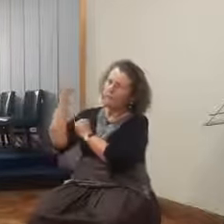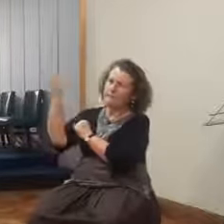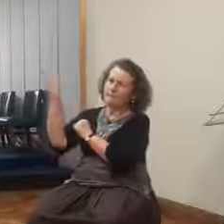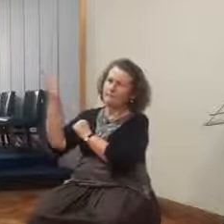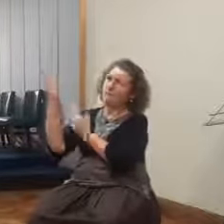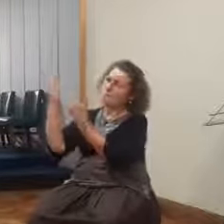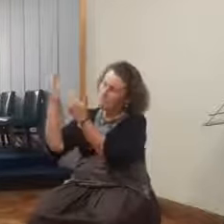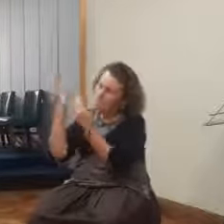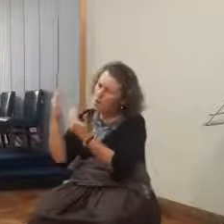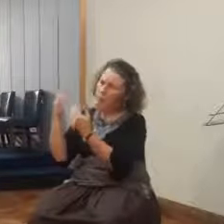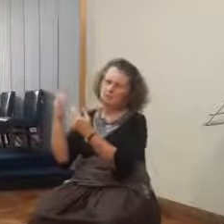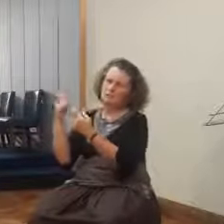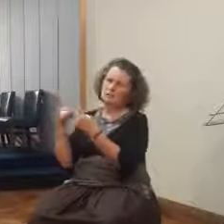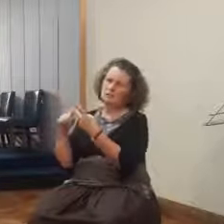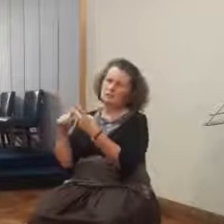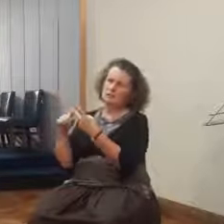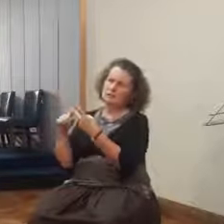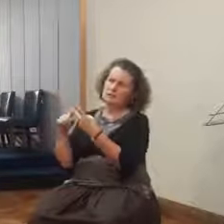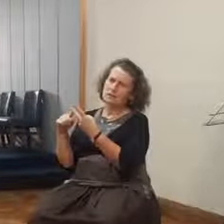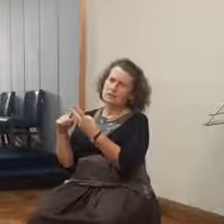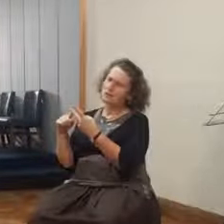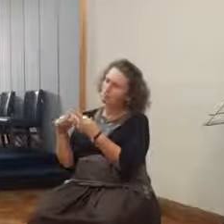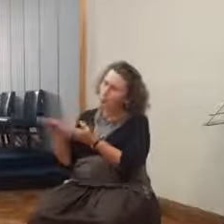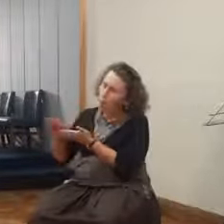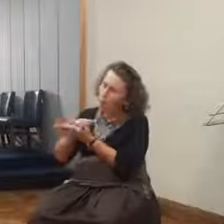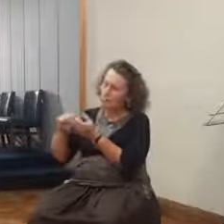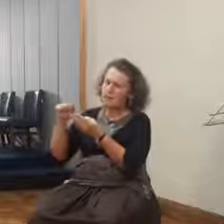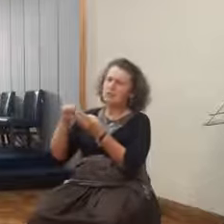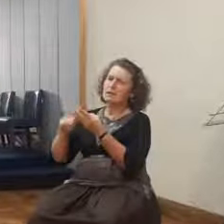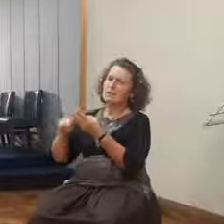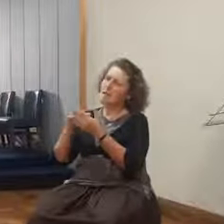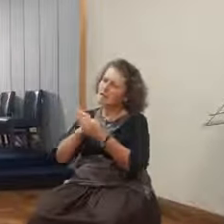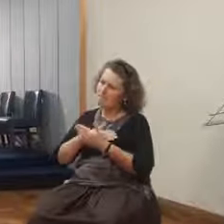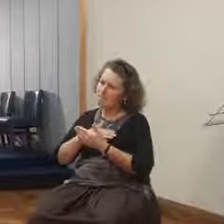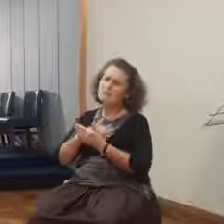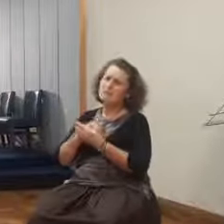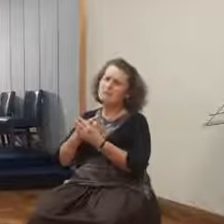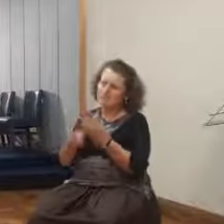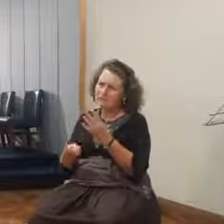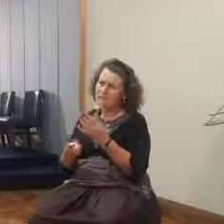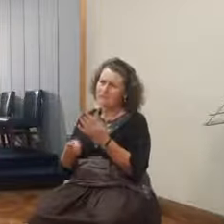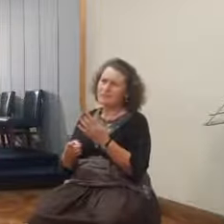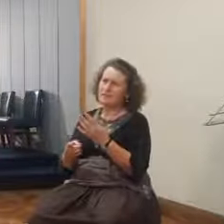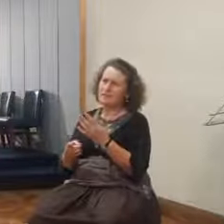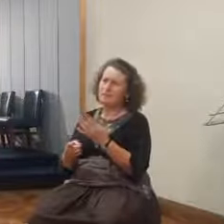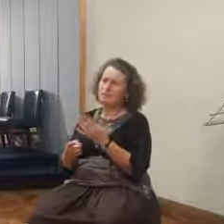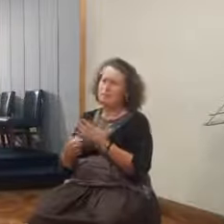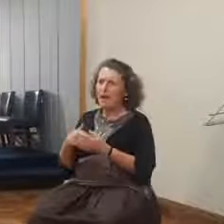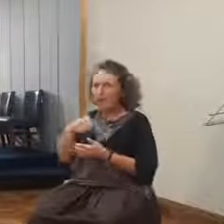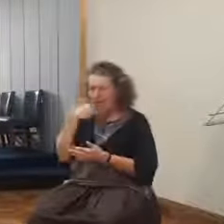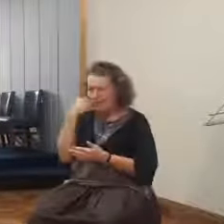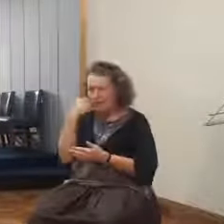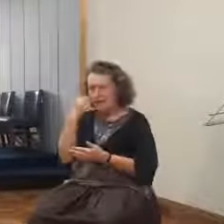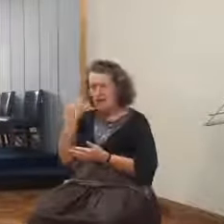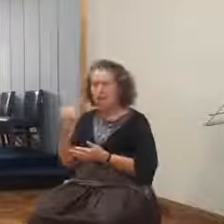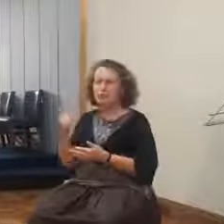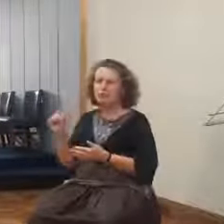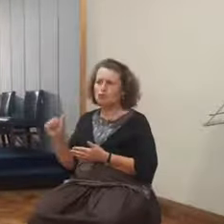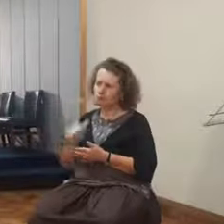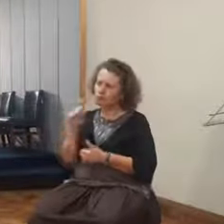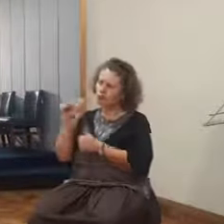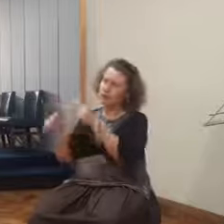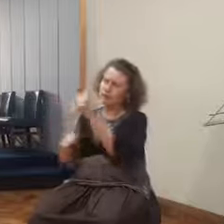these things. And we bring to God on age-old themes freshness in worship,